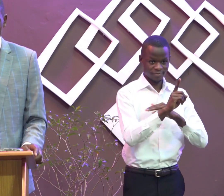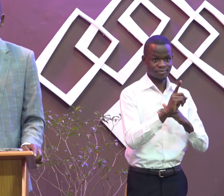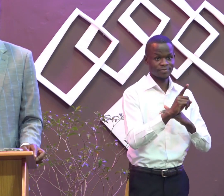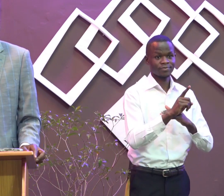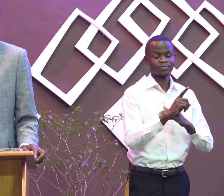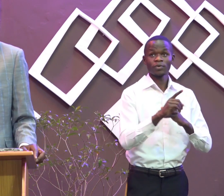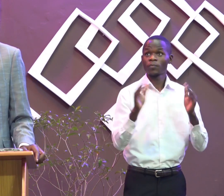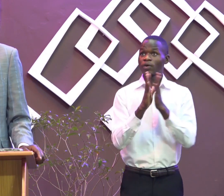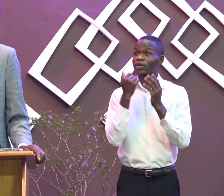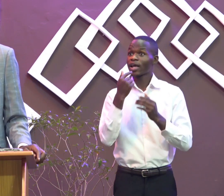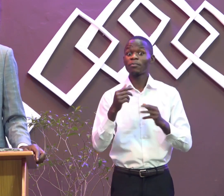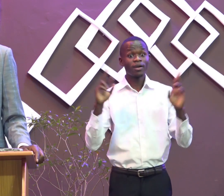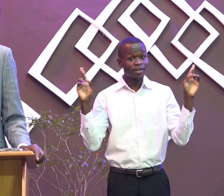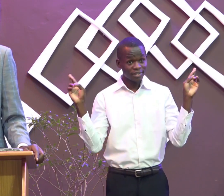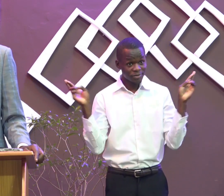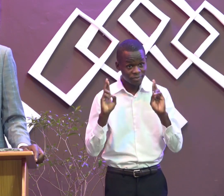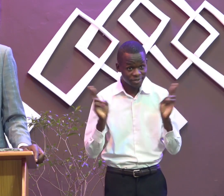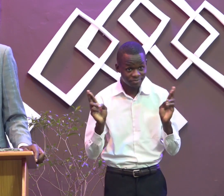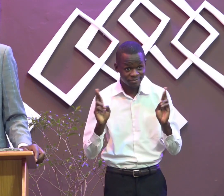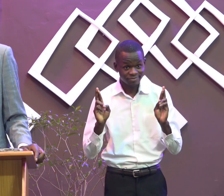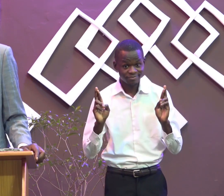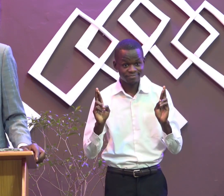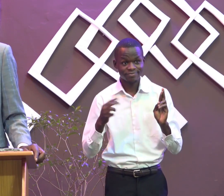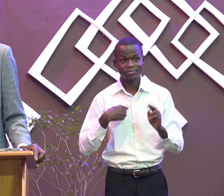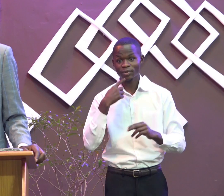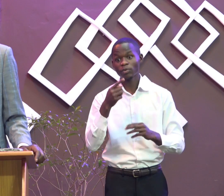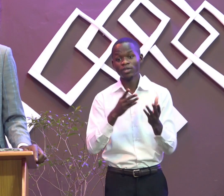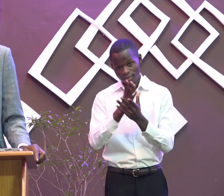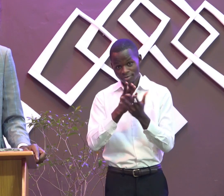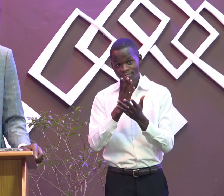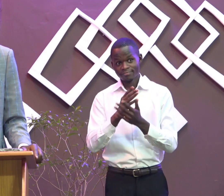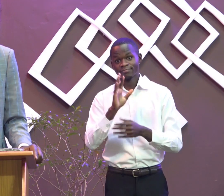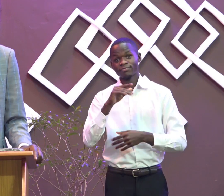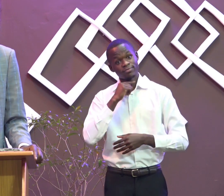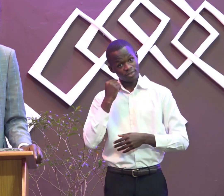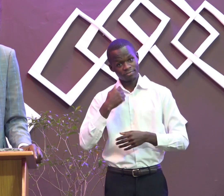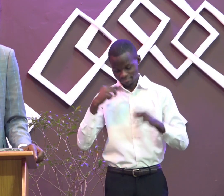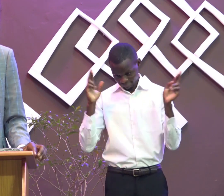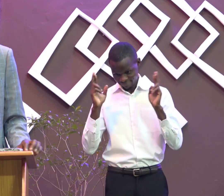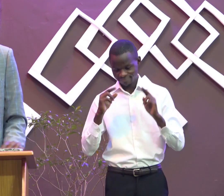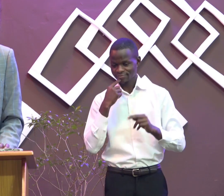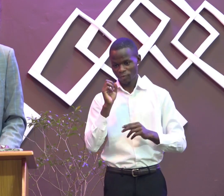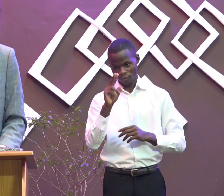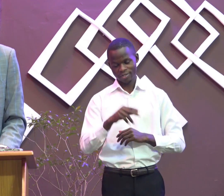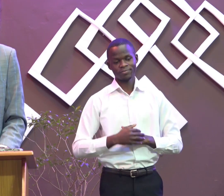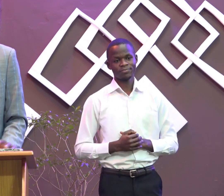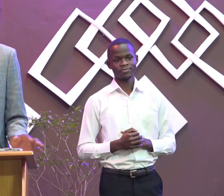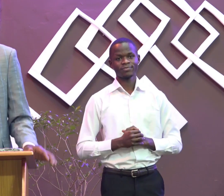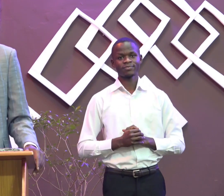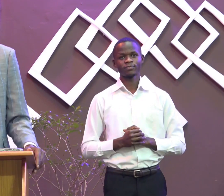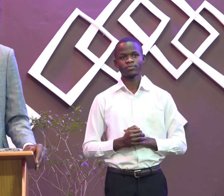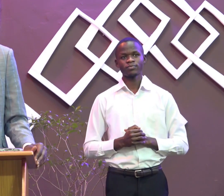entered. Nangandi, wait again. And he asked me, are you ready? Nimuka pastor, wait again. I said, yes, I'm prepared. Nangandi, hey.